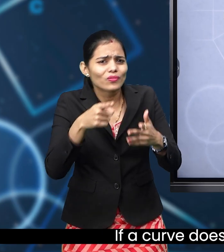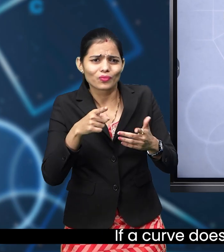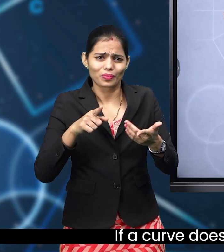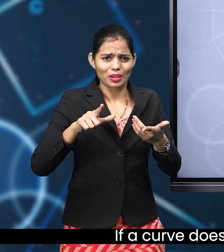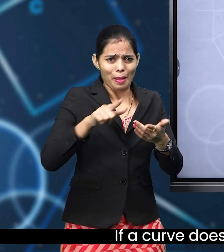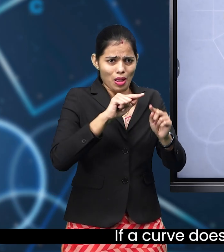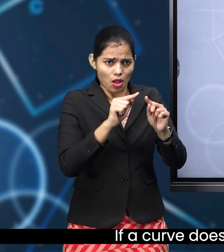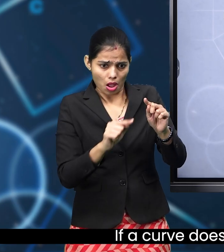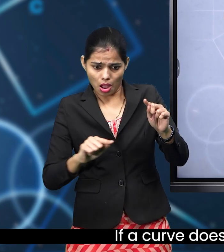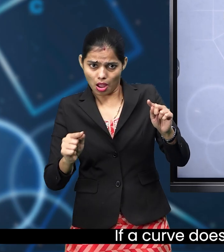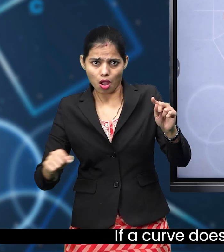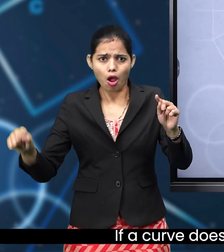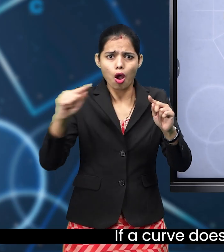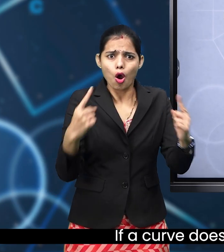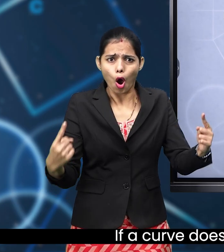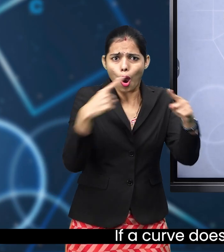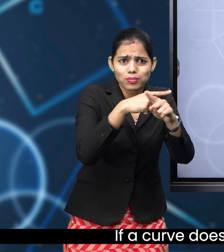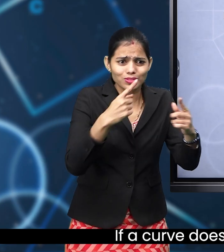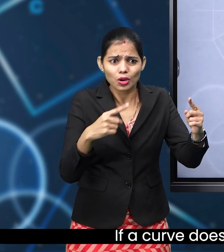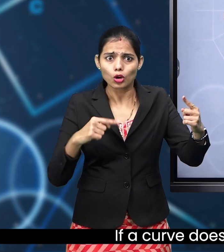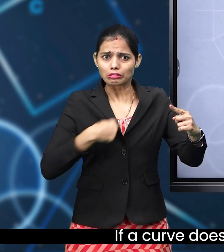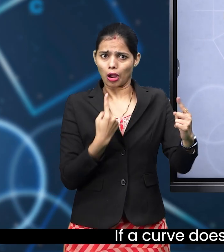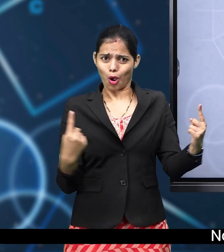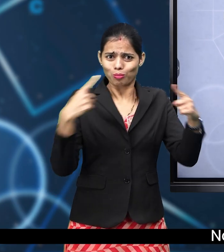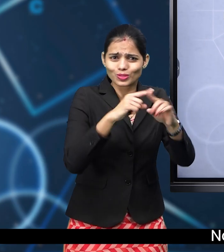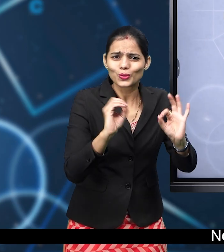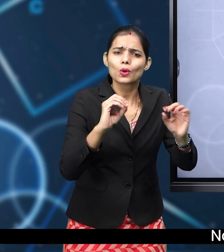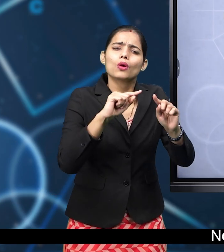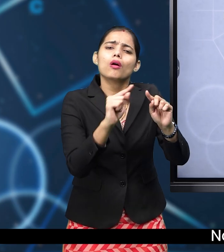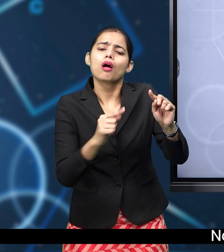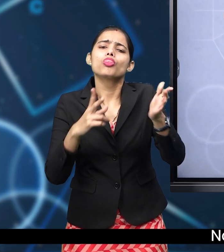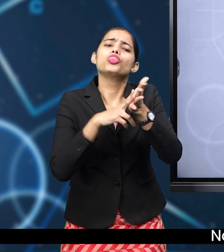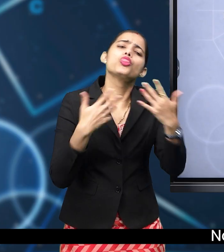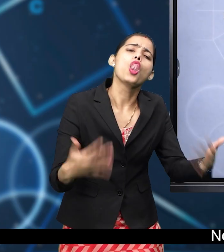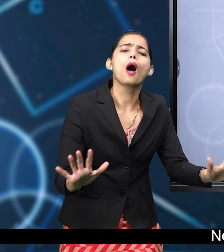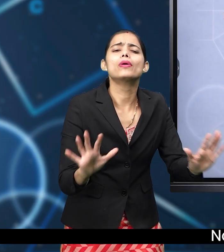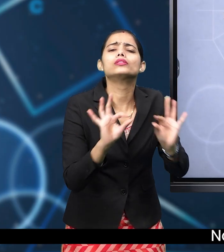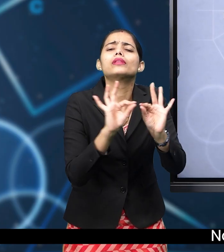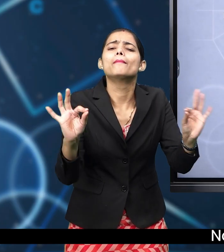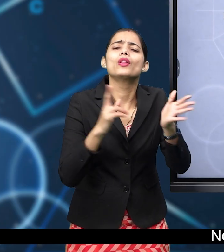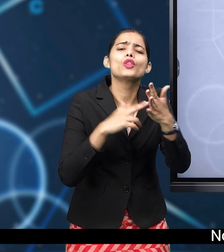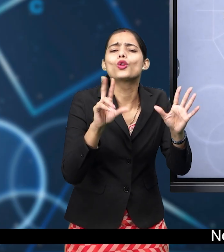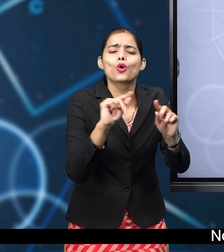If a curve does cross itself, then it is called a non-simple curve.